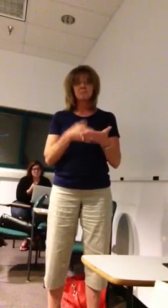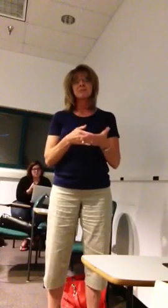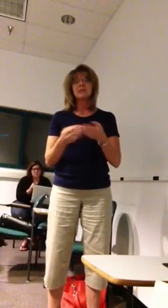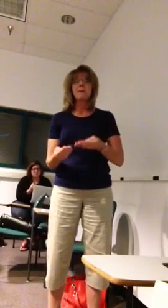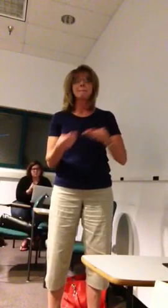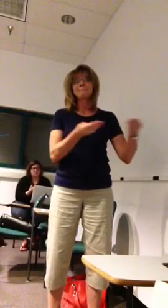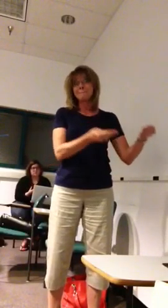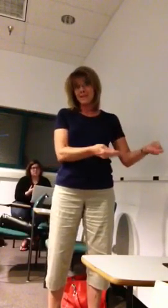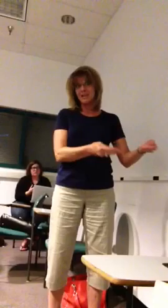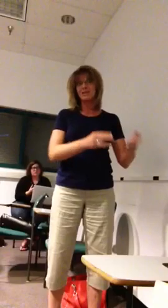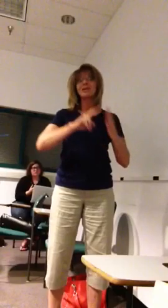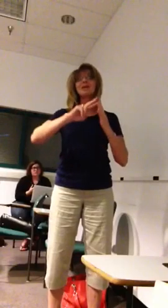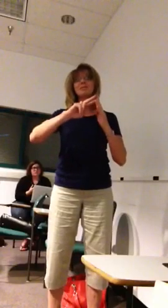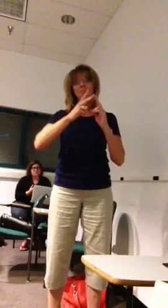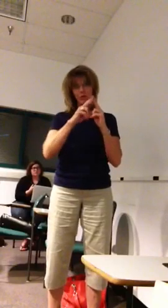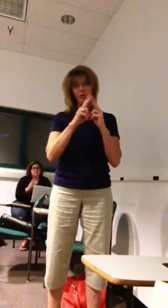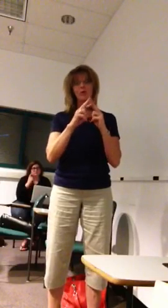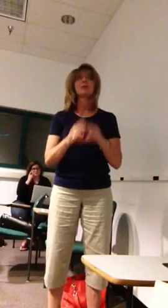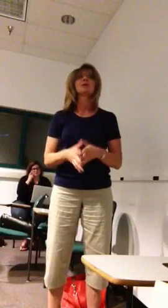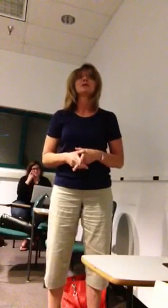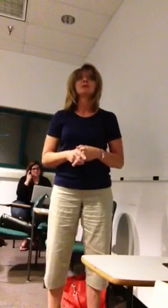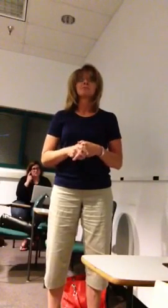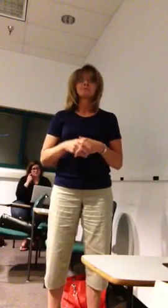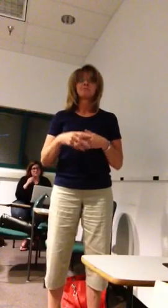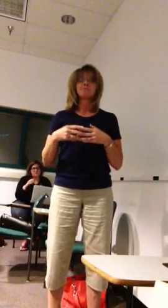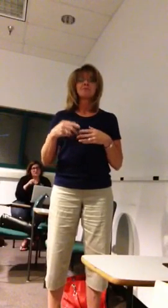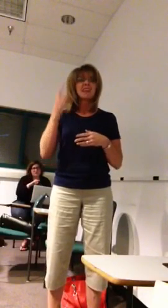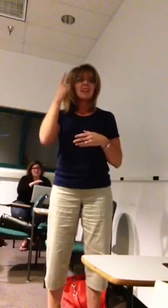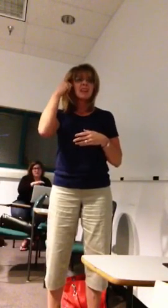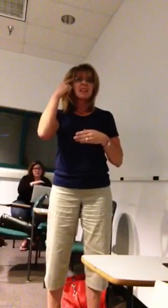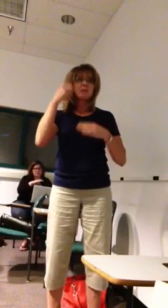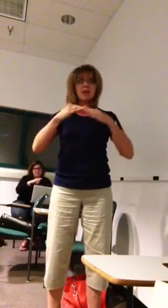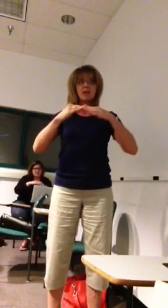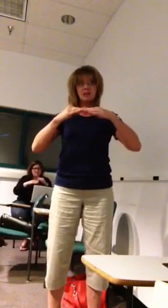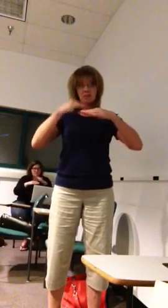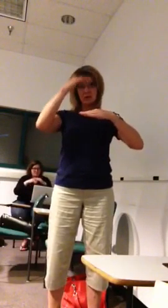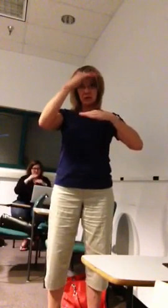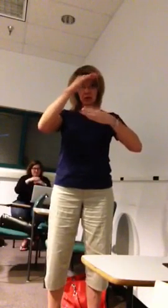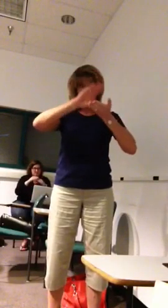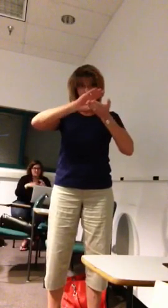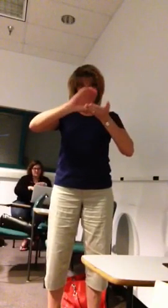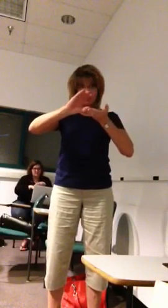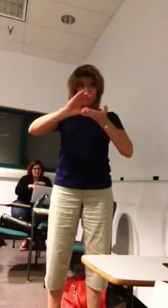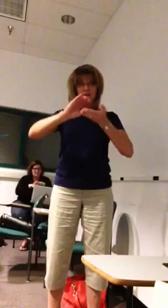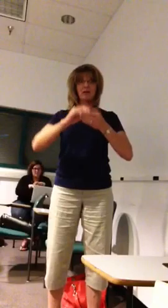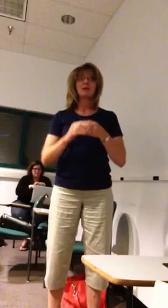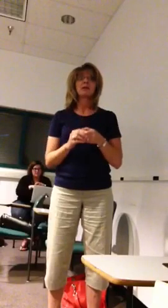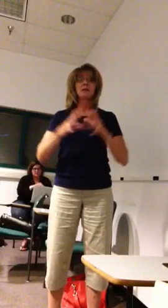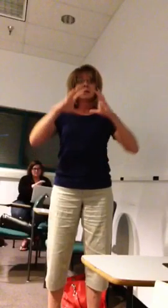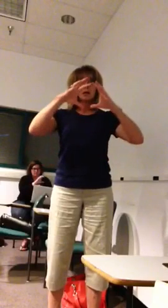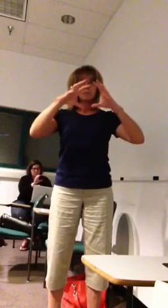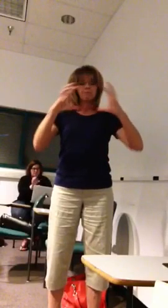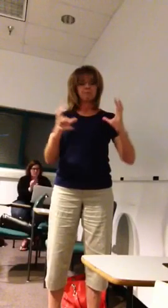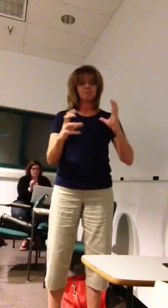the layers of the earth. The top lithosphere. I could take the globe and like take up the top layer of